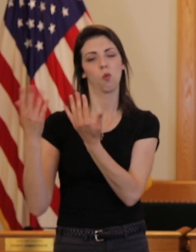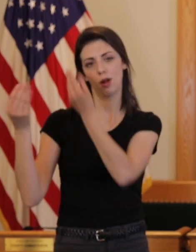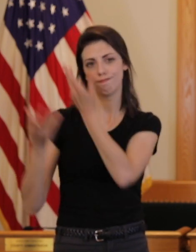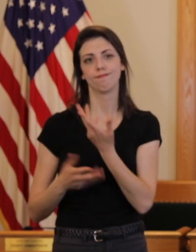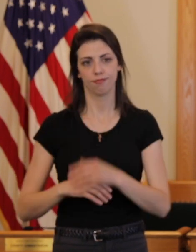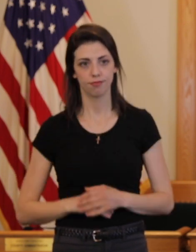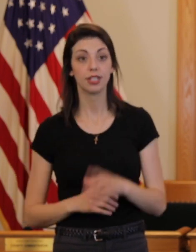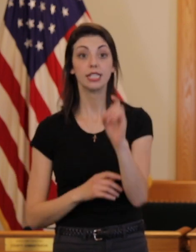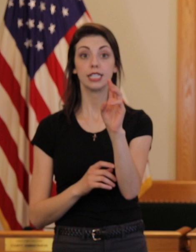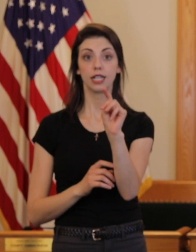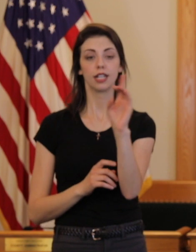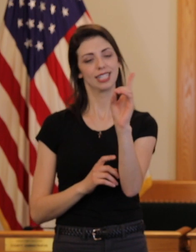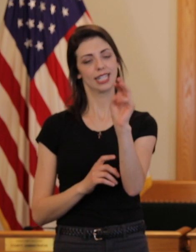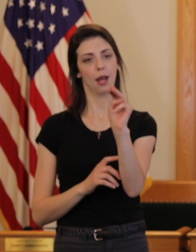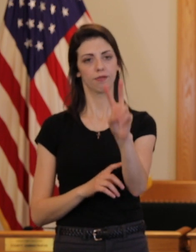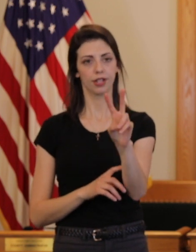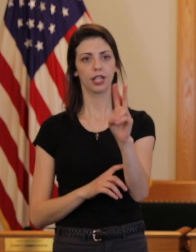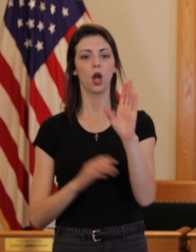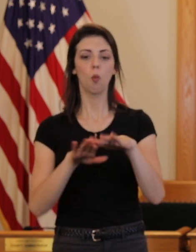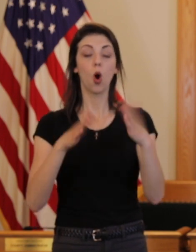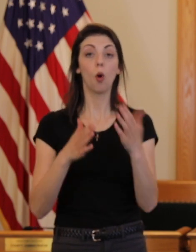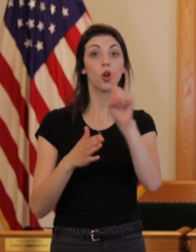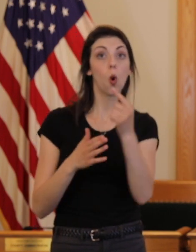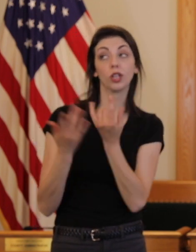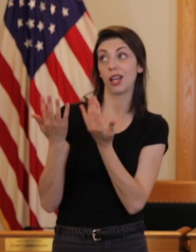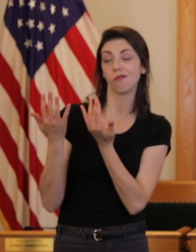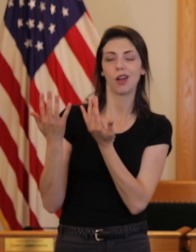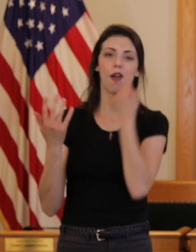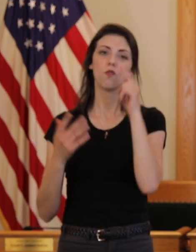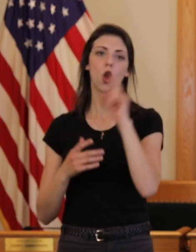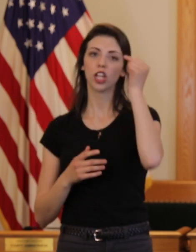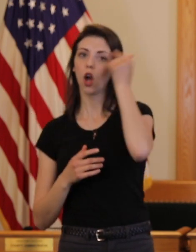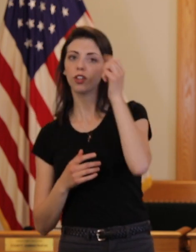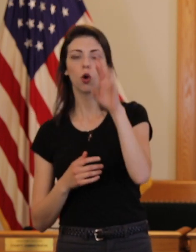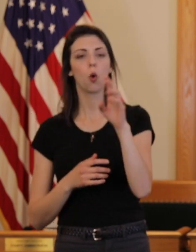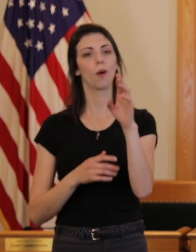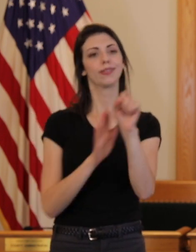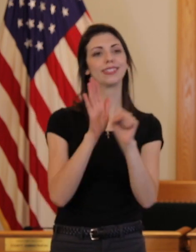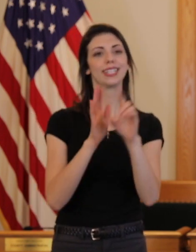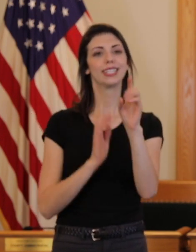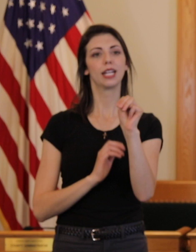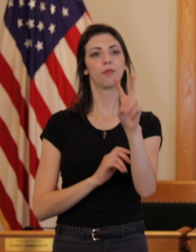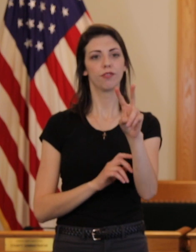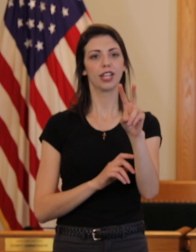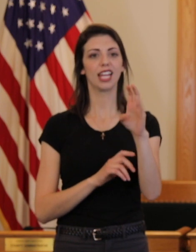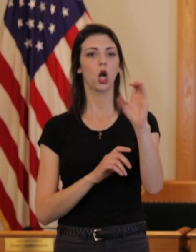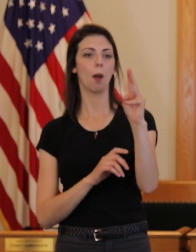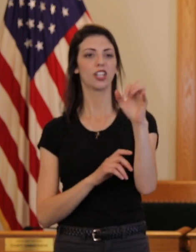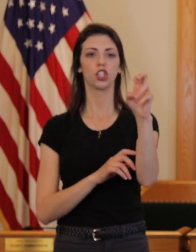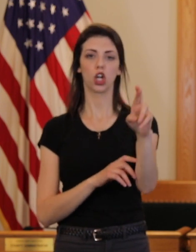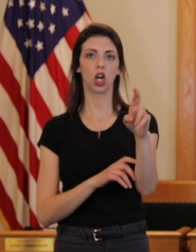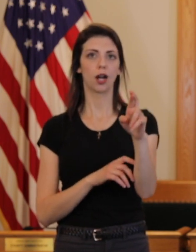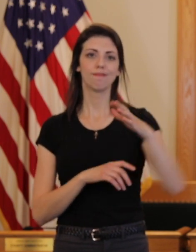DMVs will only reopen by appointment when given the green light by the governor or the state DMV commissioner. No date has been announced at this